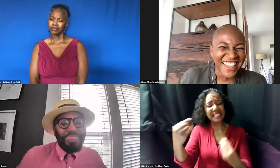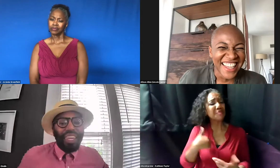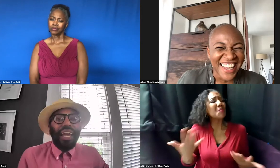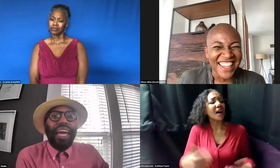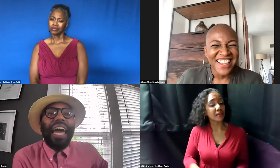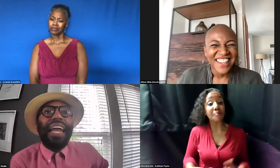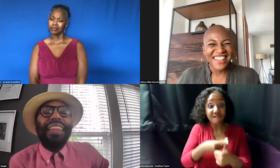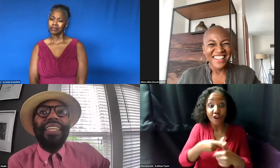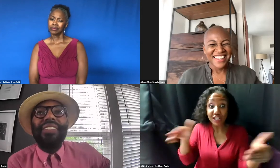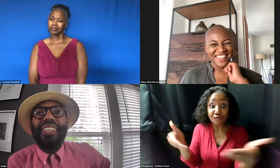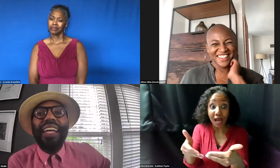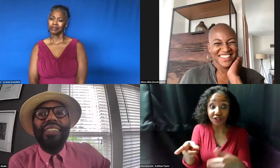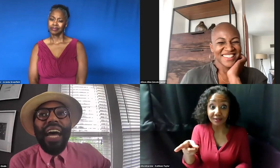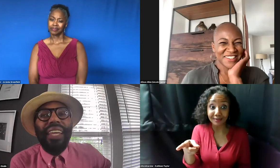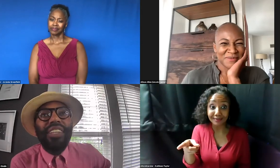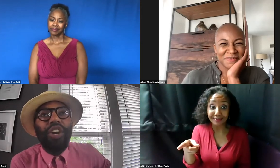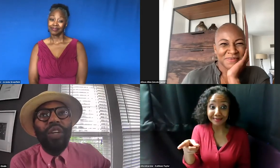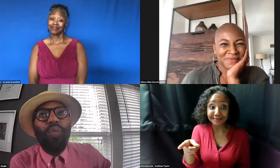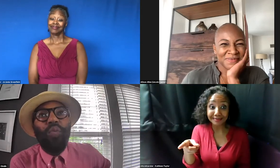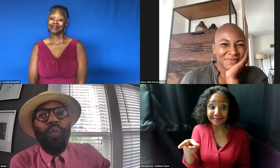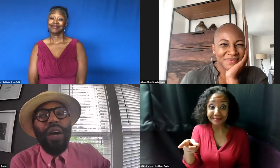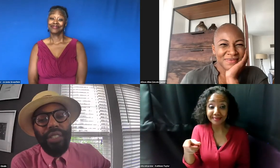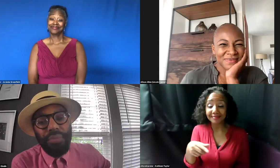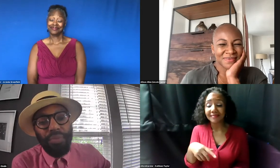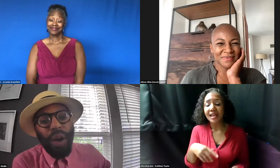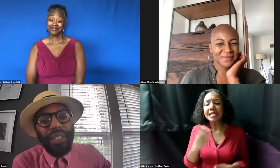right? And I think that certain